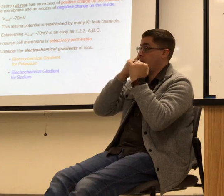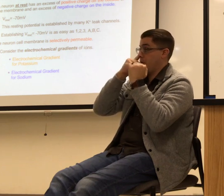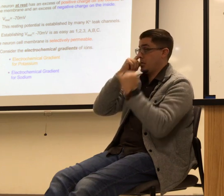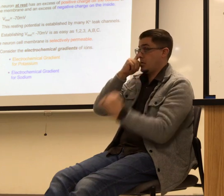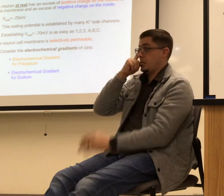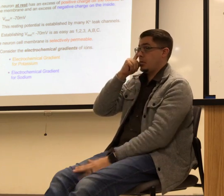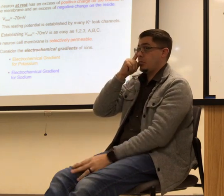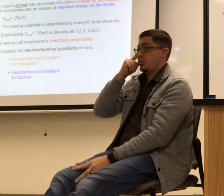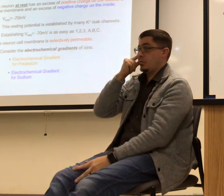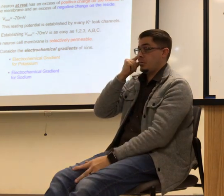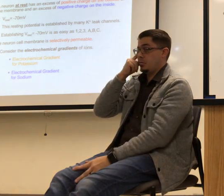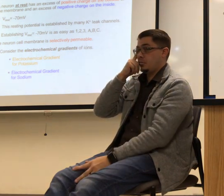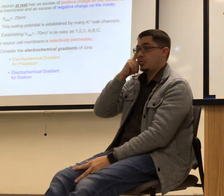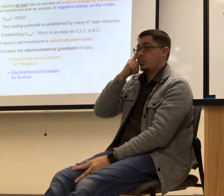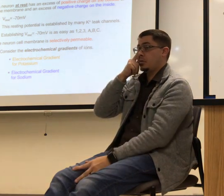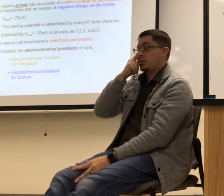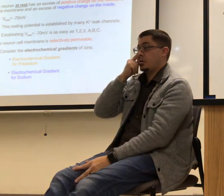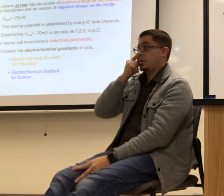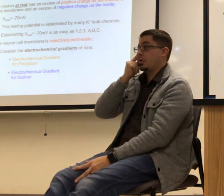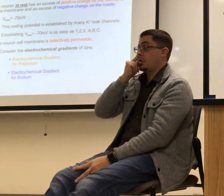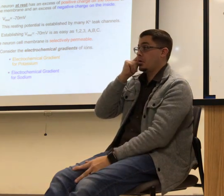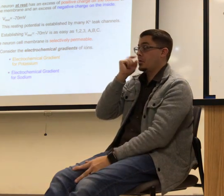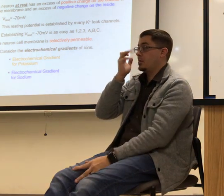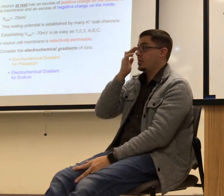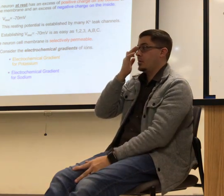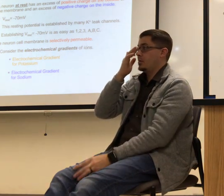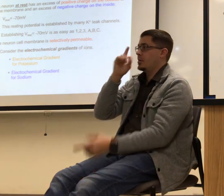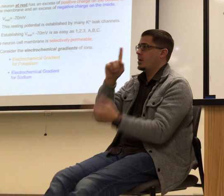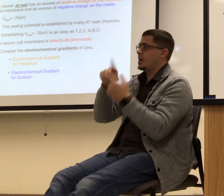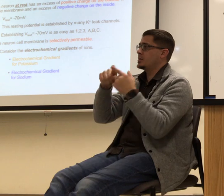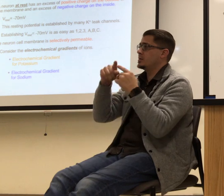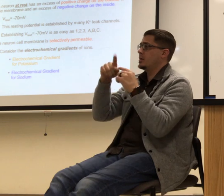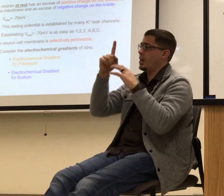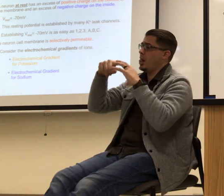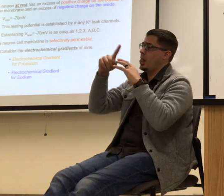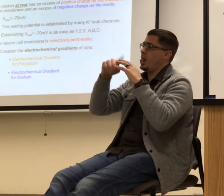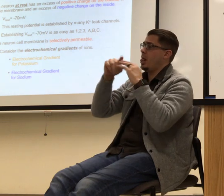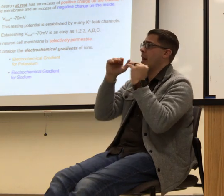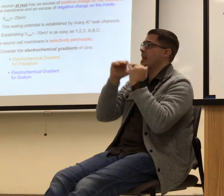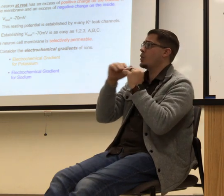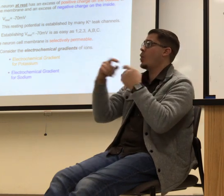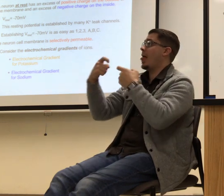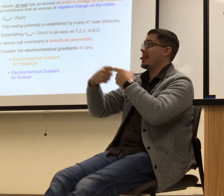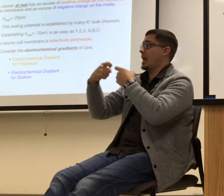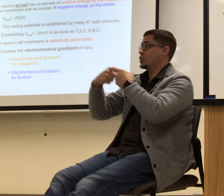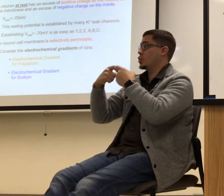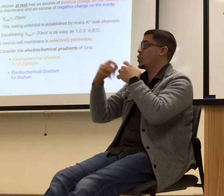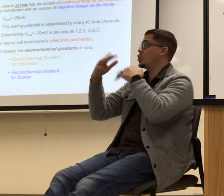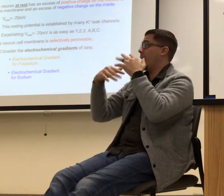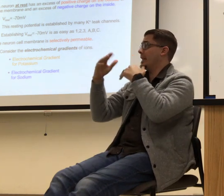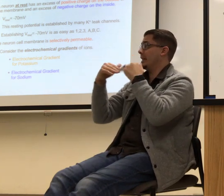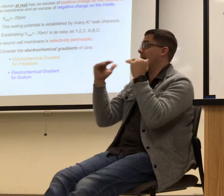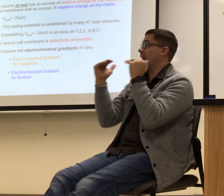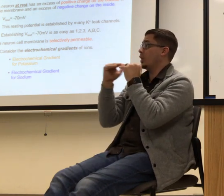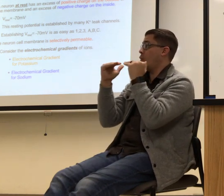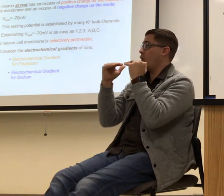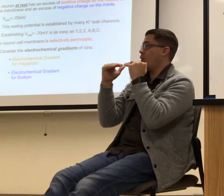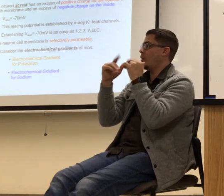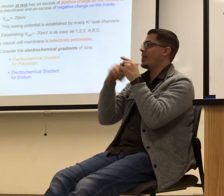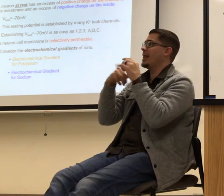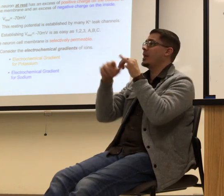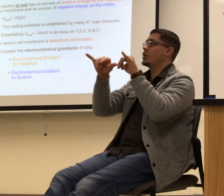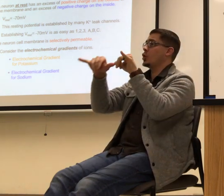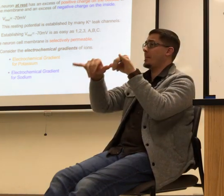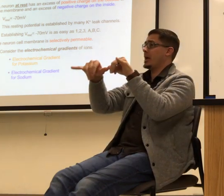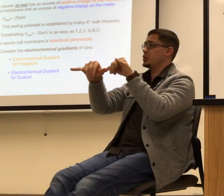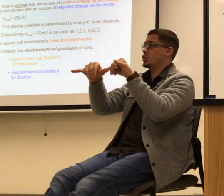sodium concentration gradient equals sodium's electrical gradient, and you would measure